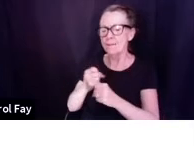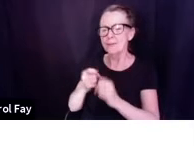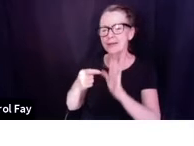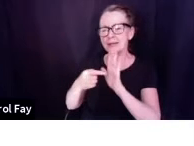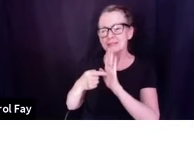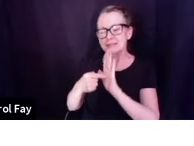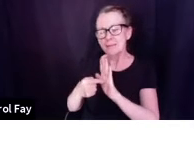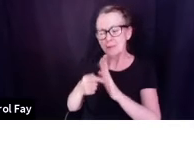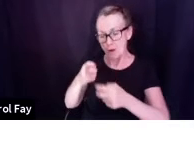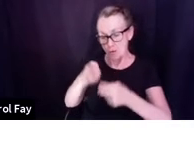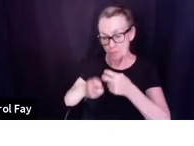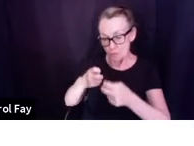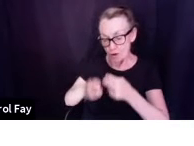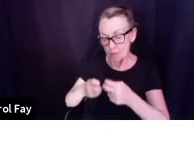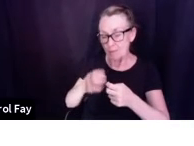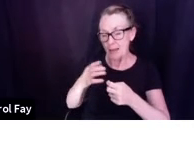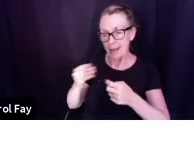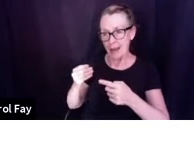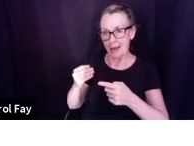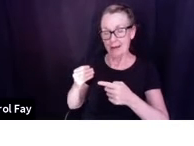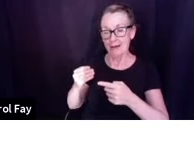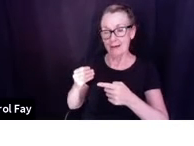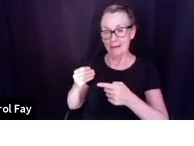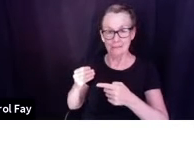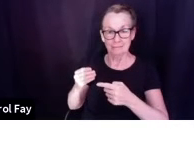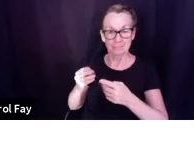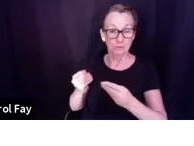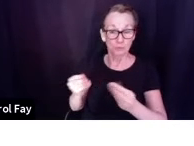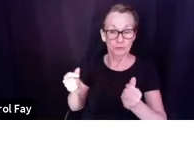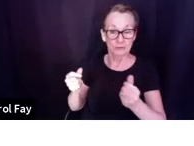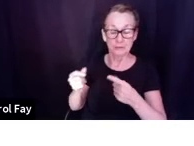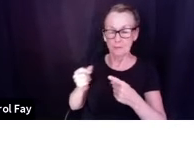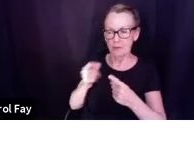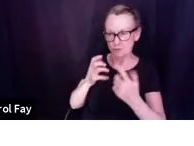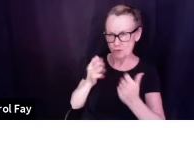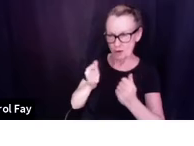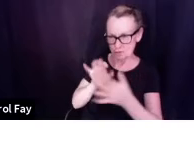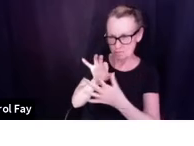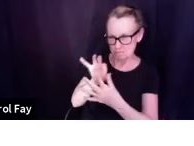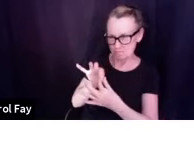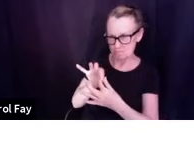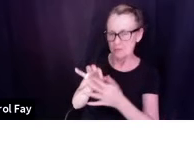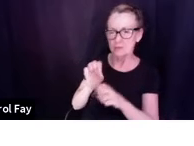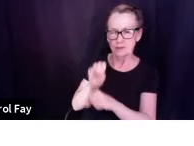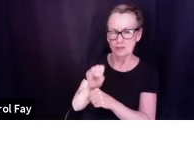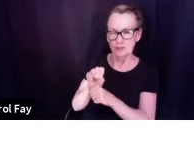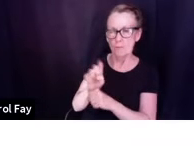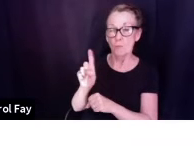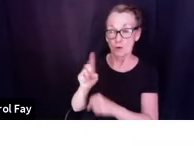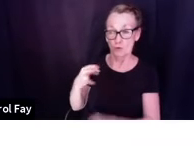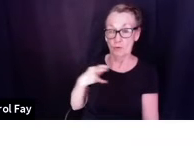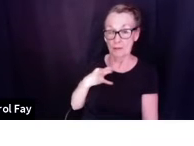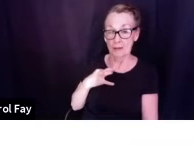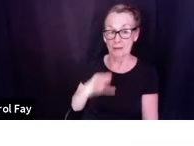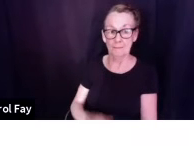problem they may come up with at the place you're applying to. Next.